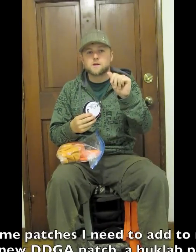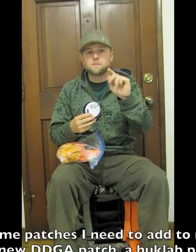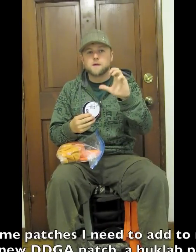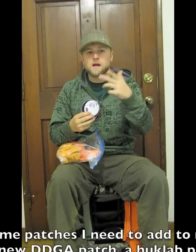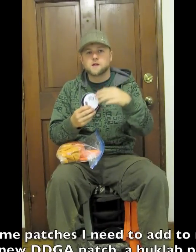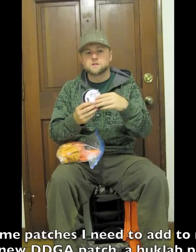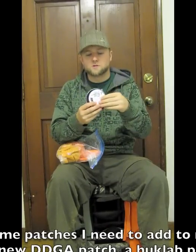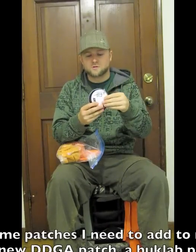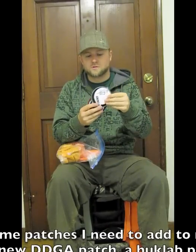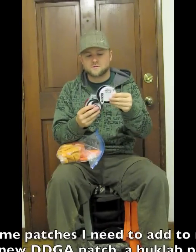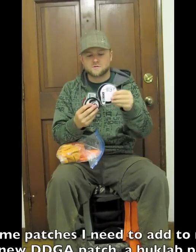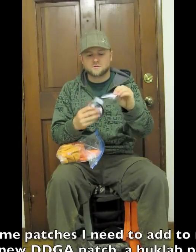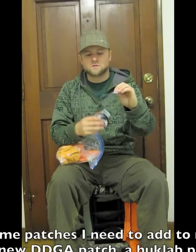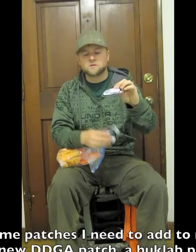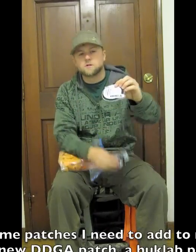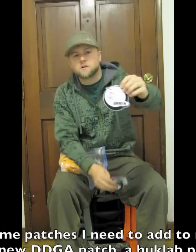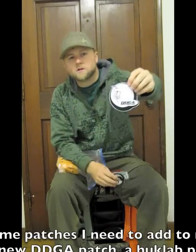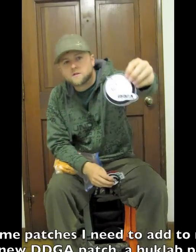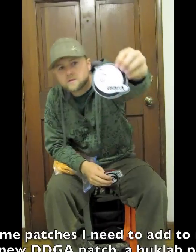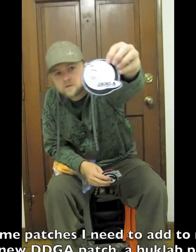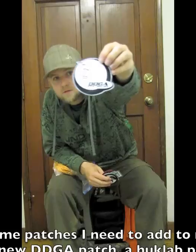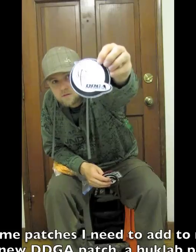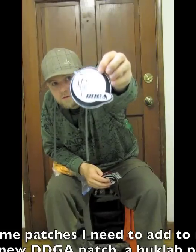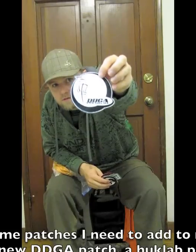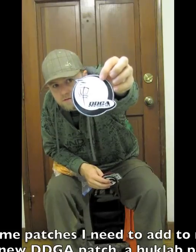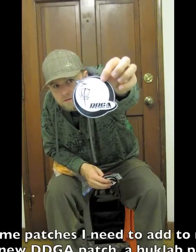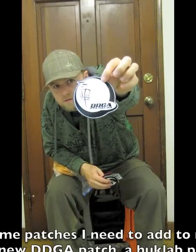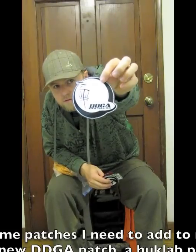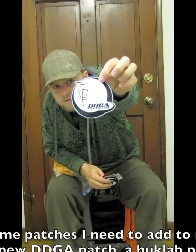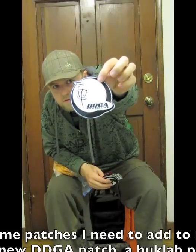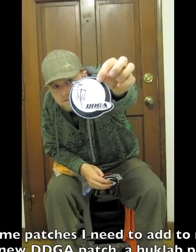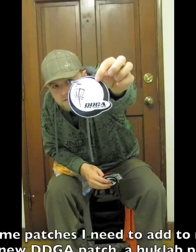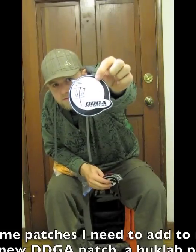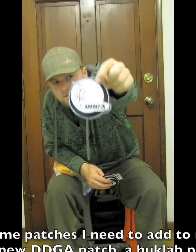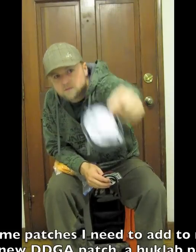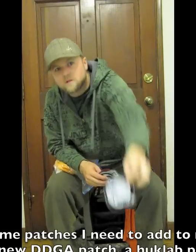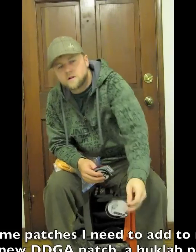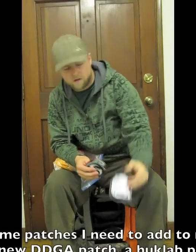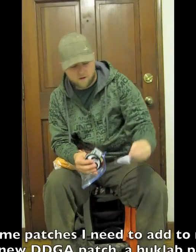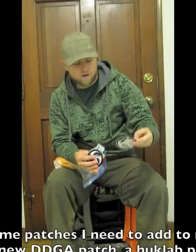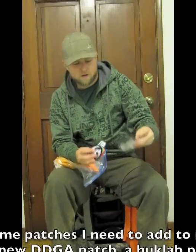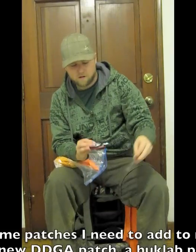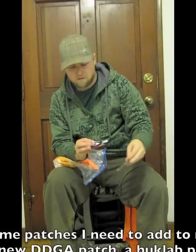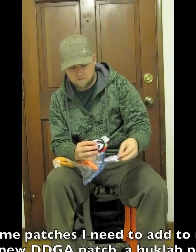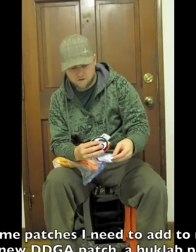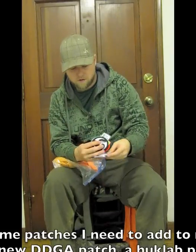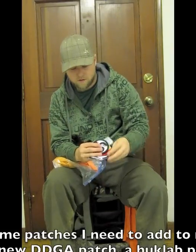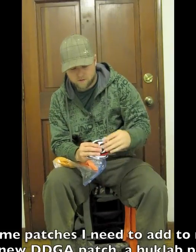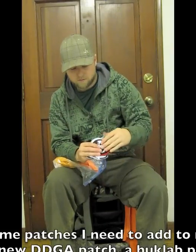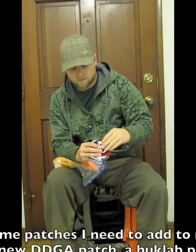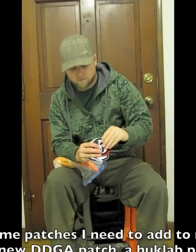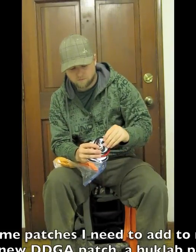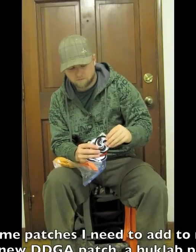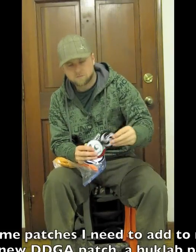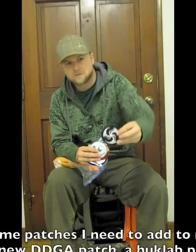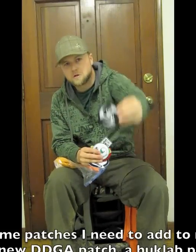scene. But don't suffer for your art. You know we're both part of the same machine. And I can't help you out with